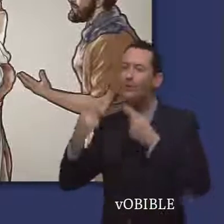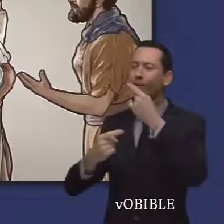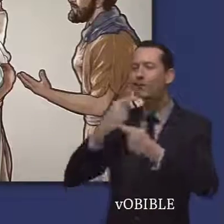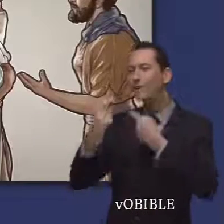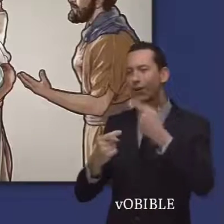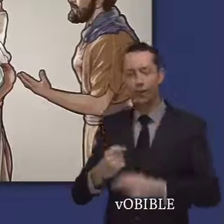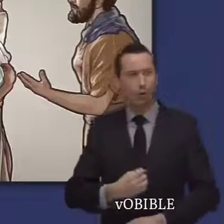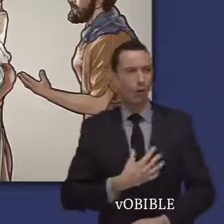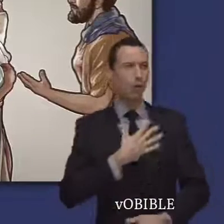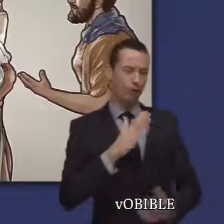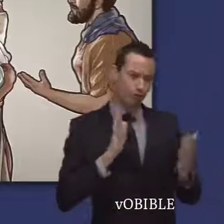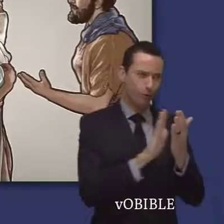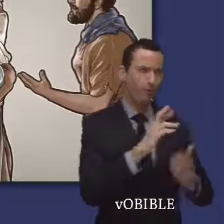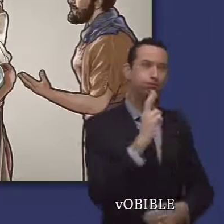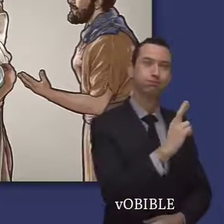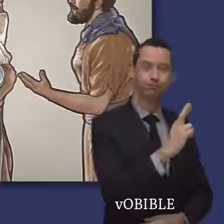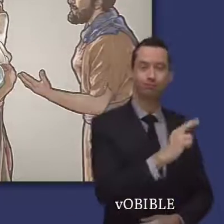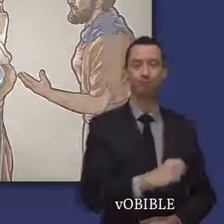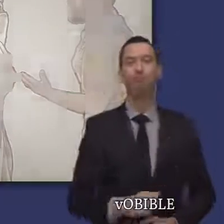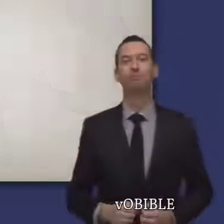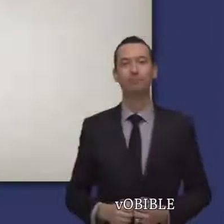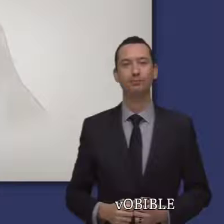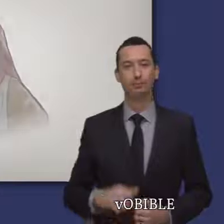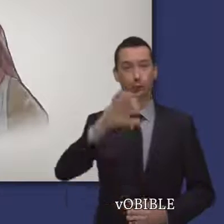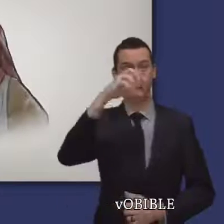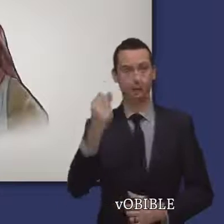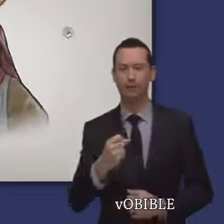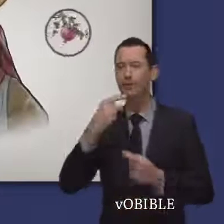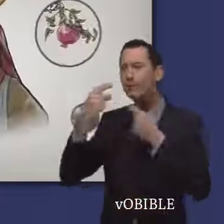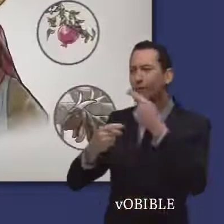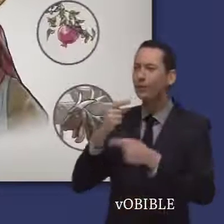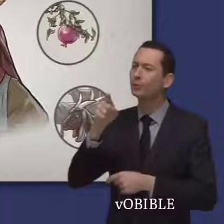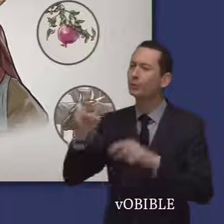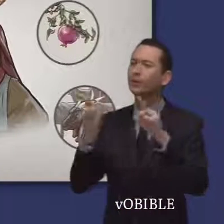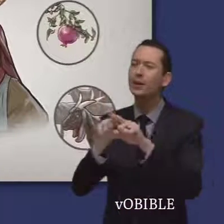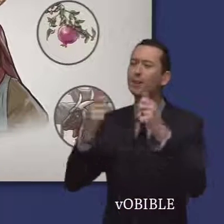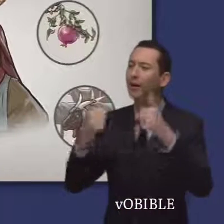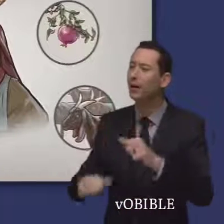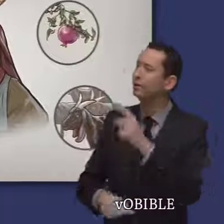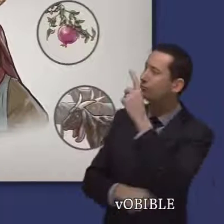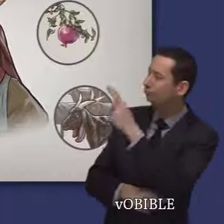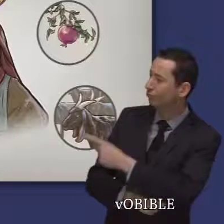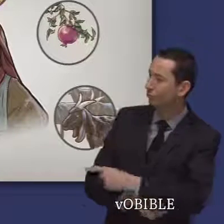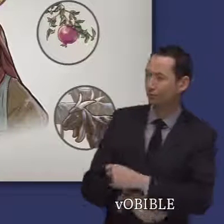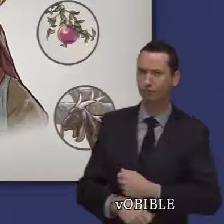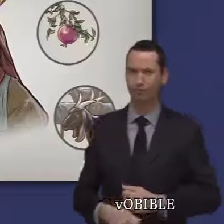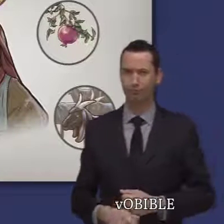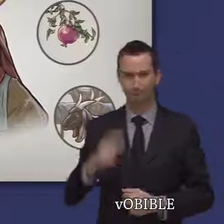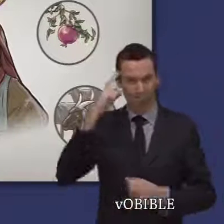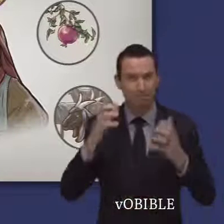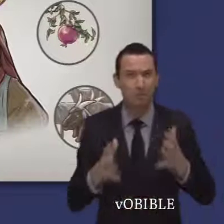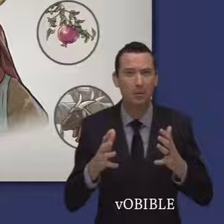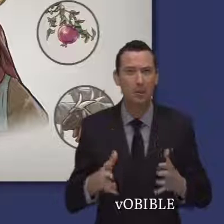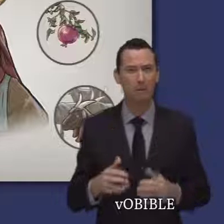warm expressions of endearment. We should keep in mind the ancient Eastern setting of this song in order to